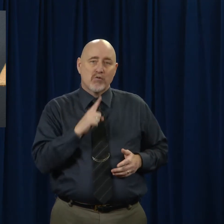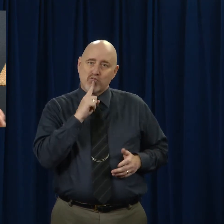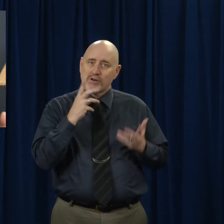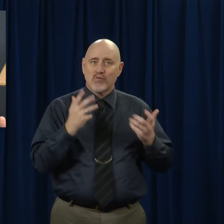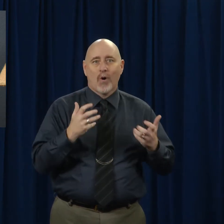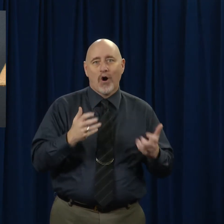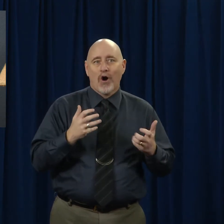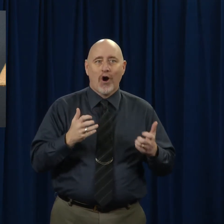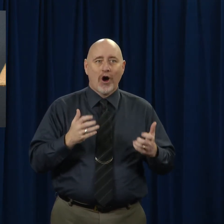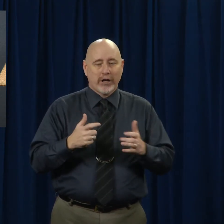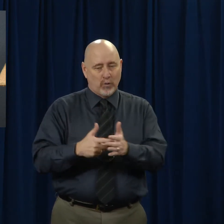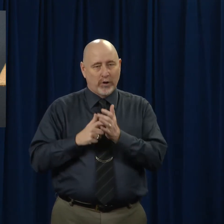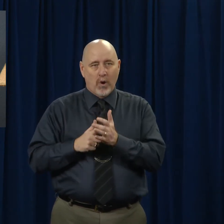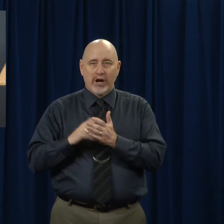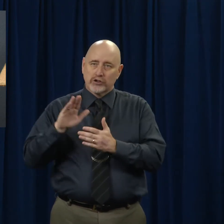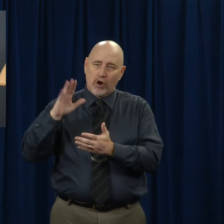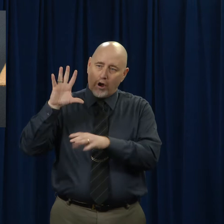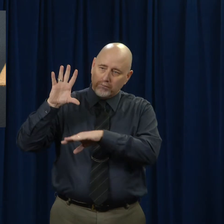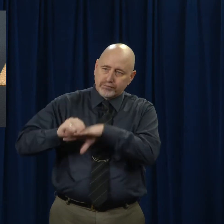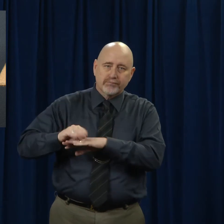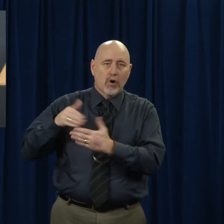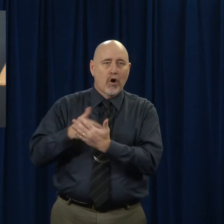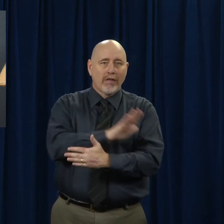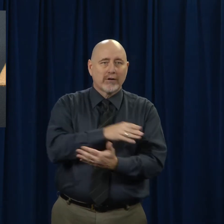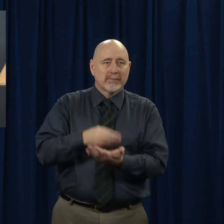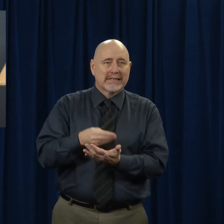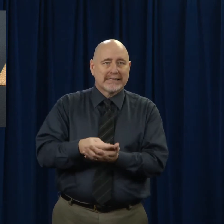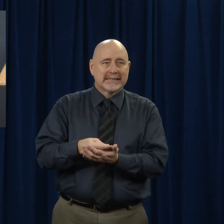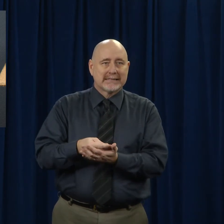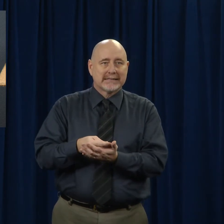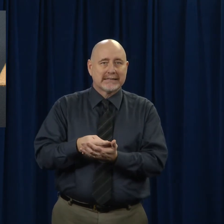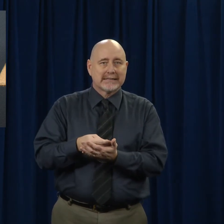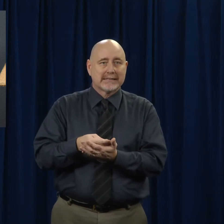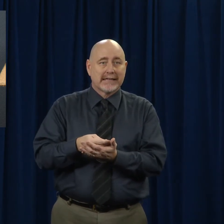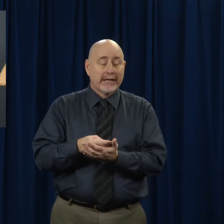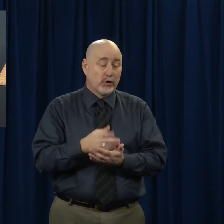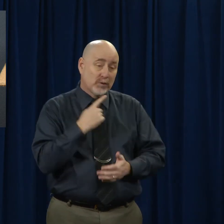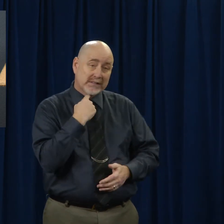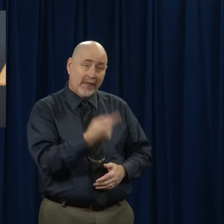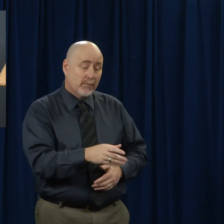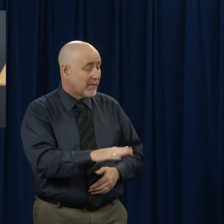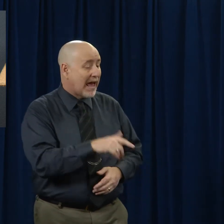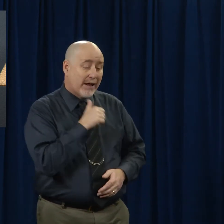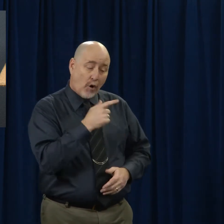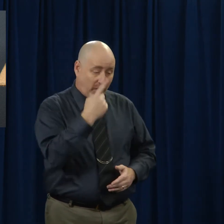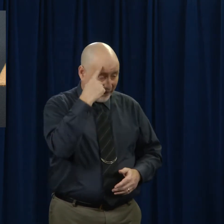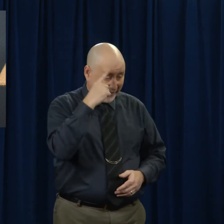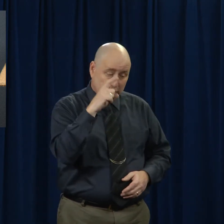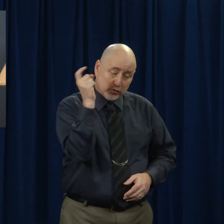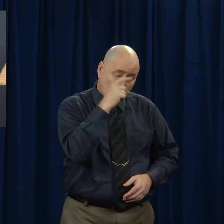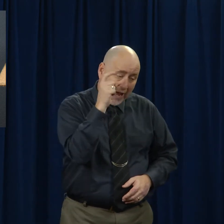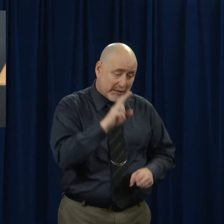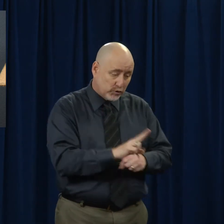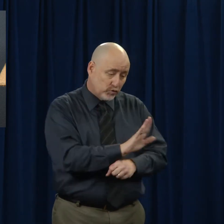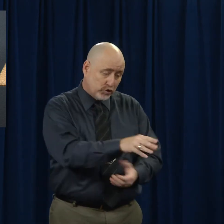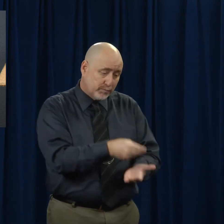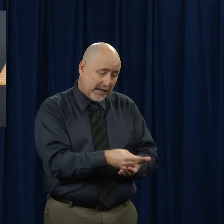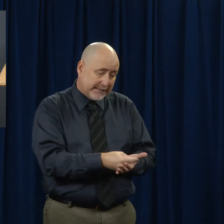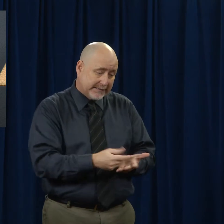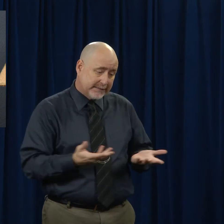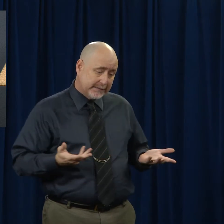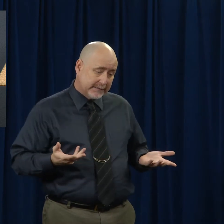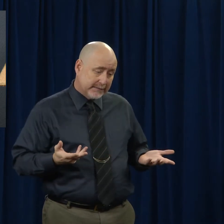they want, and it's going to require all of their money, and you're going to say to them, "I don't think that's a good use of your